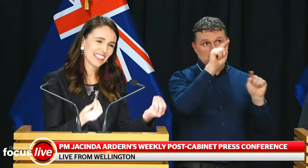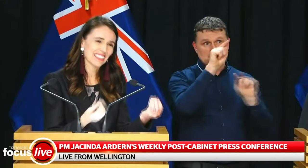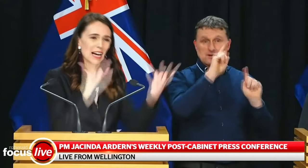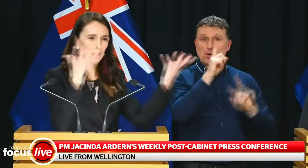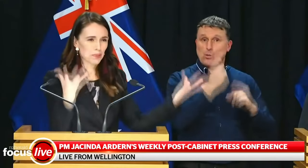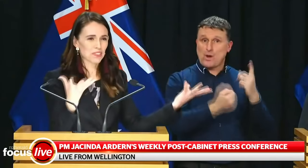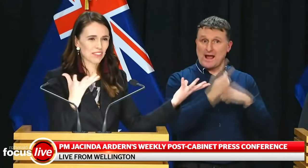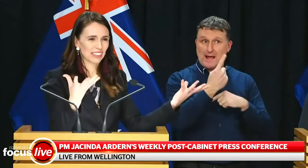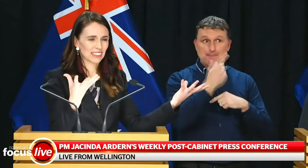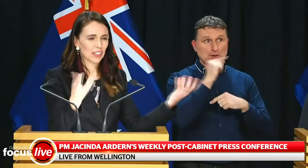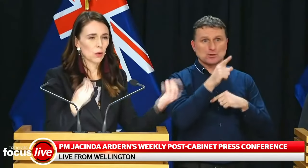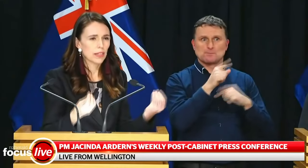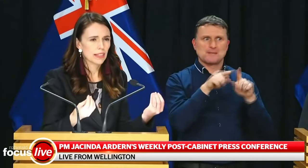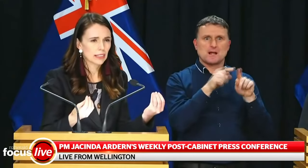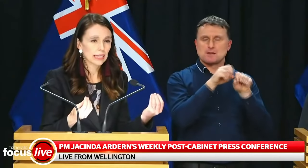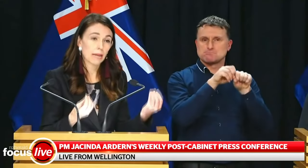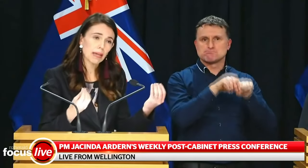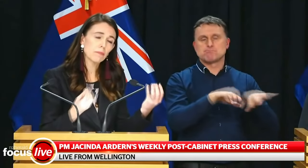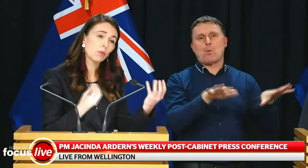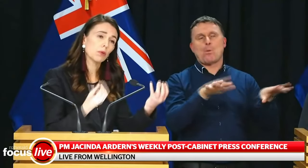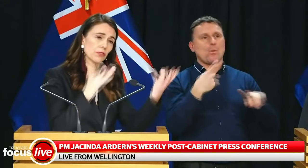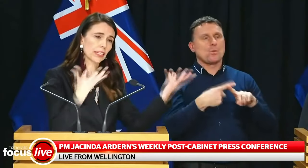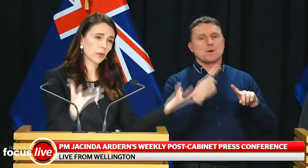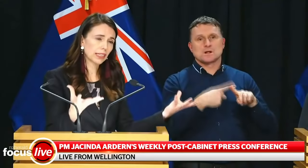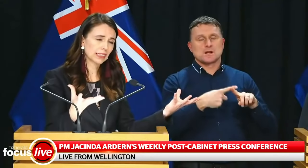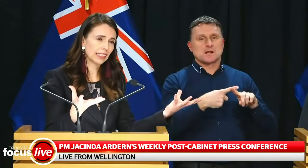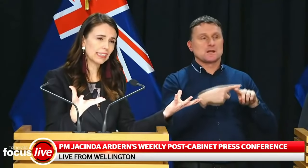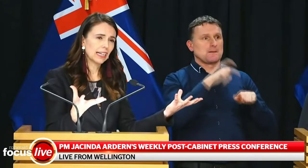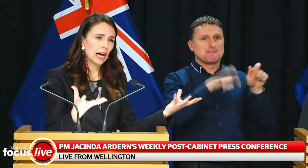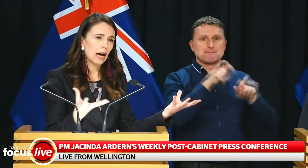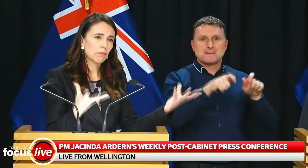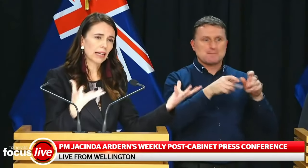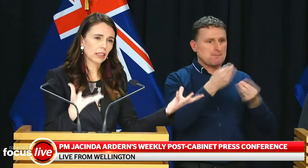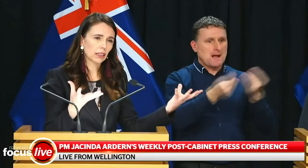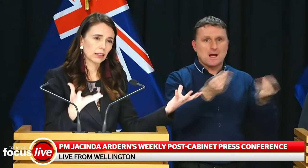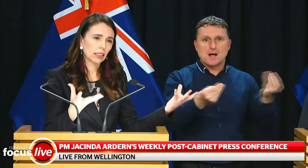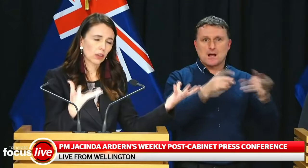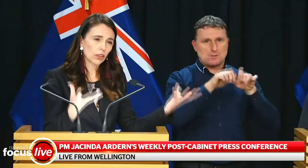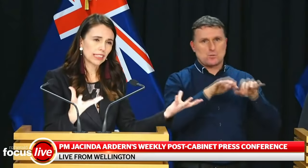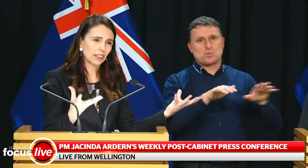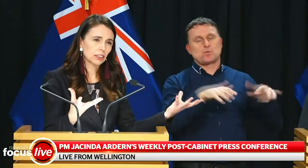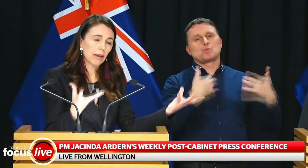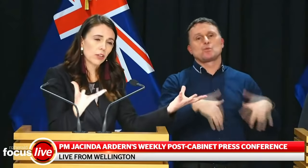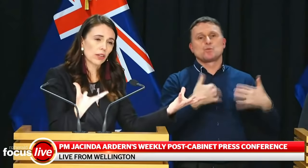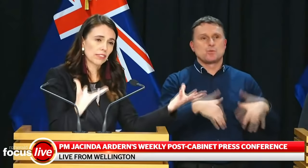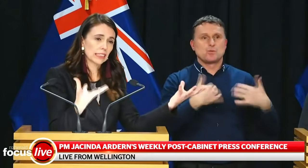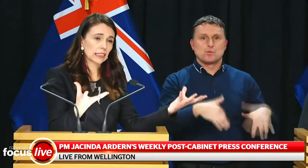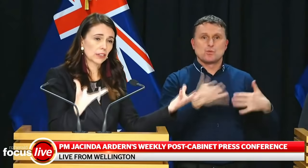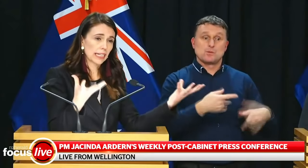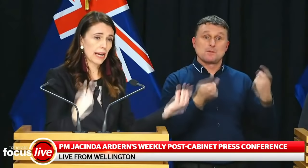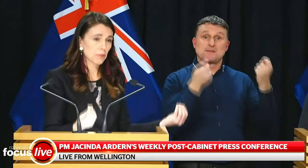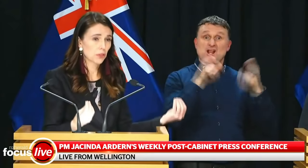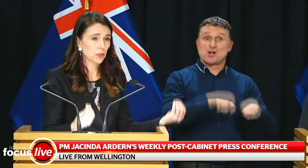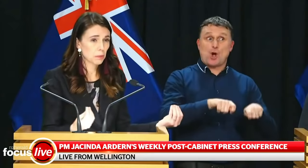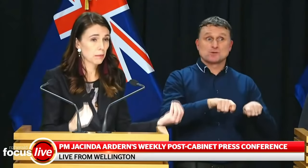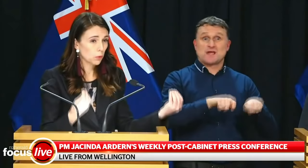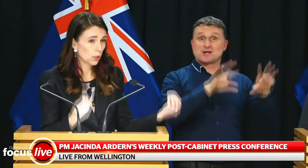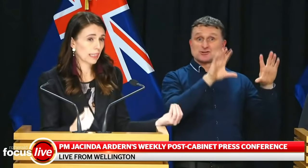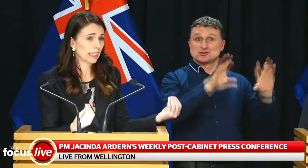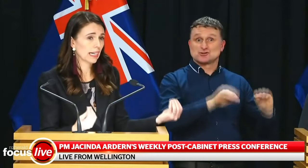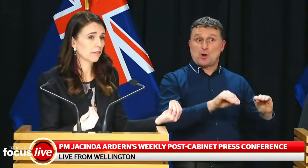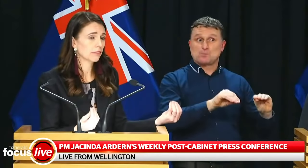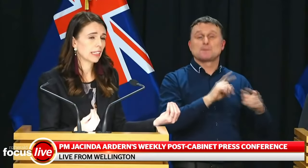a starburst event where things and people move very quickly, but the lockdowns may not have necessarily captured those